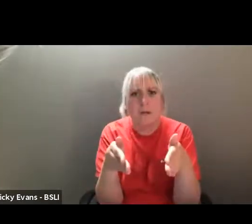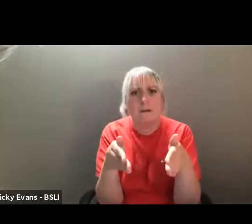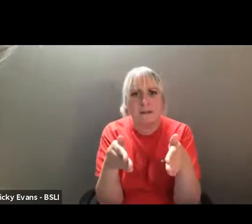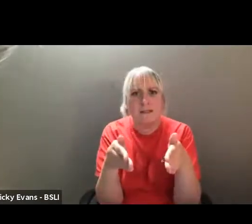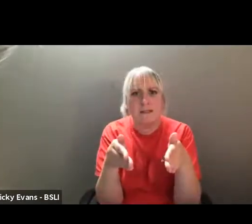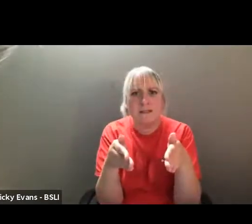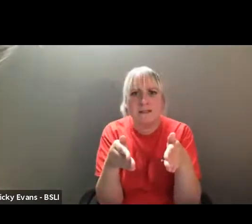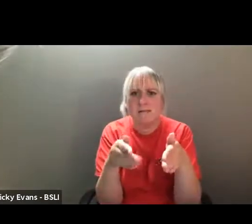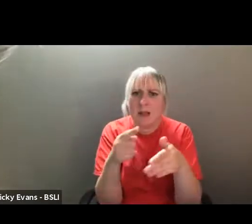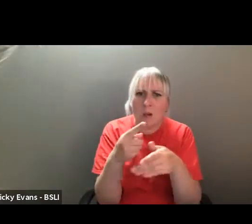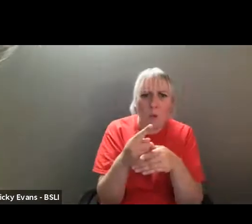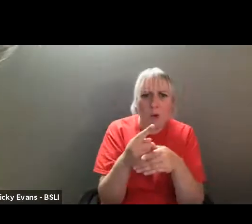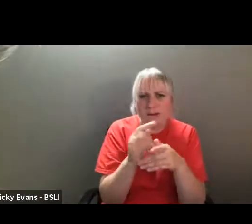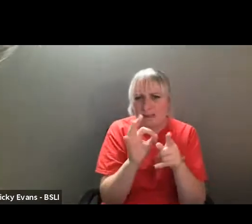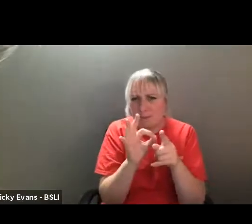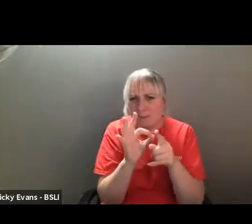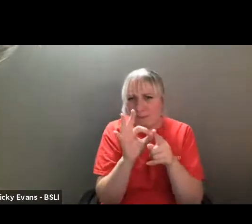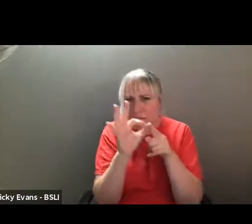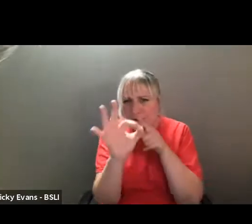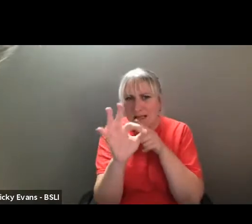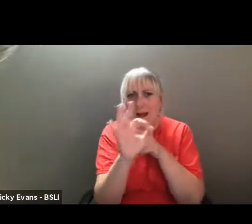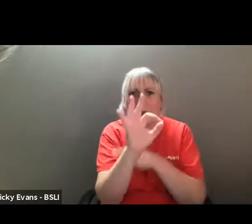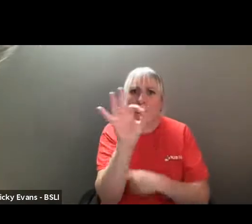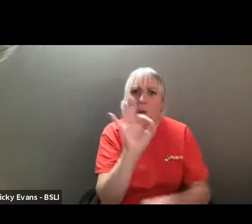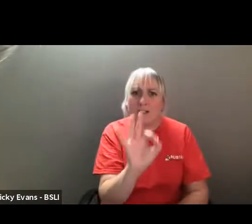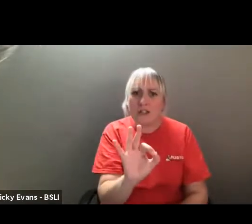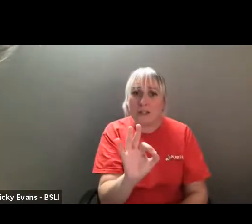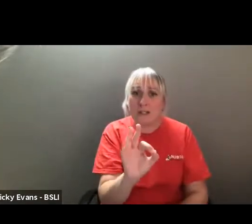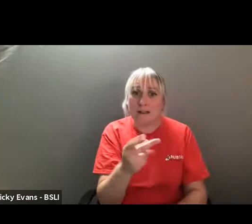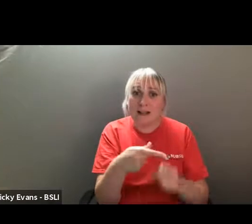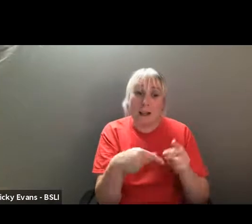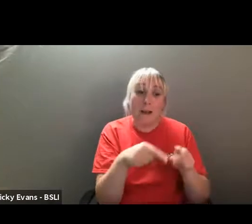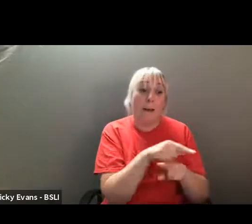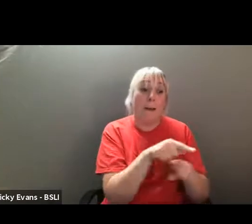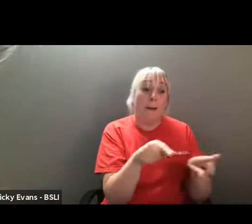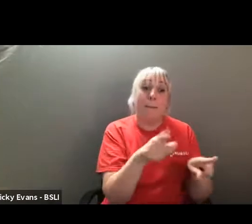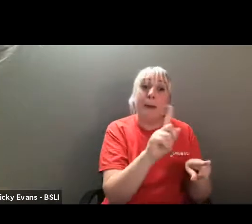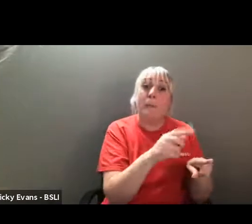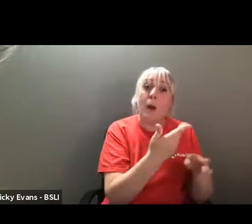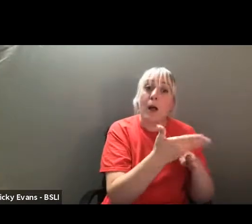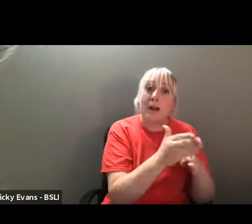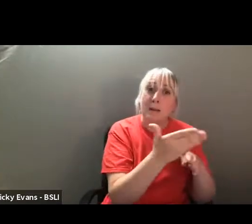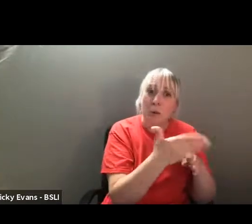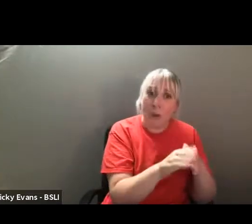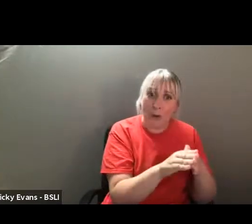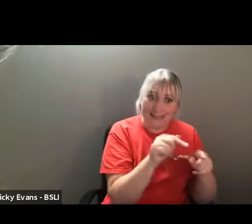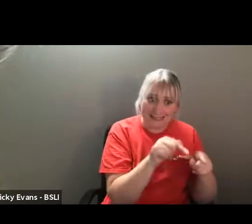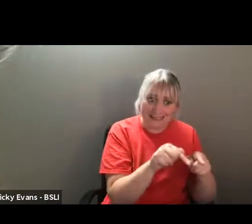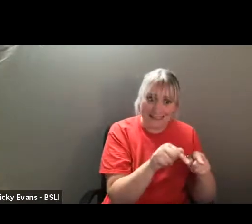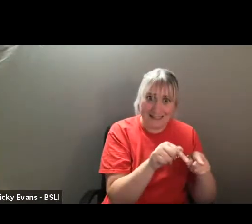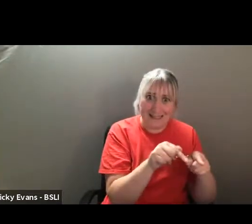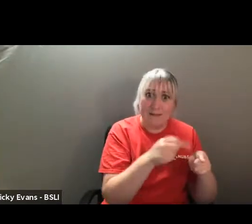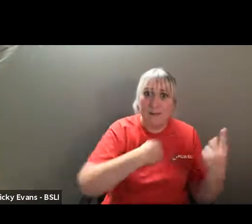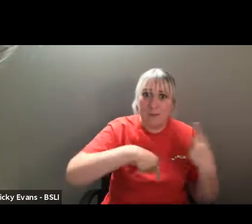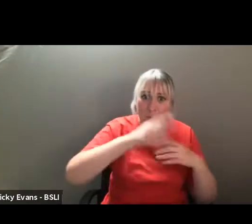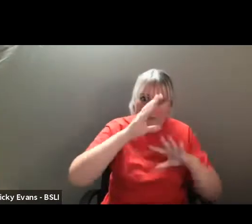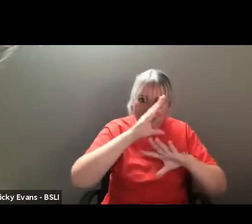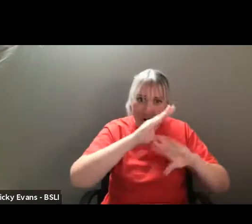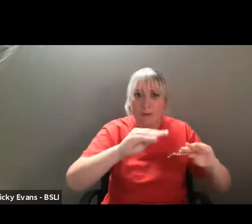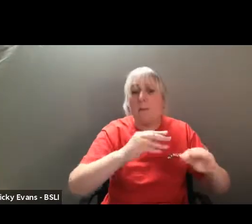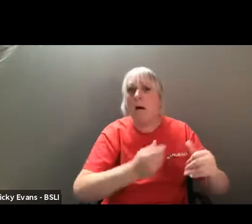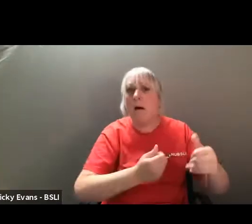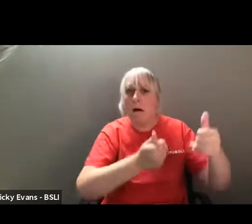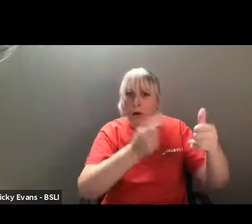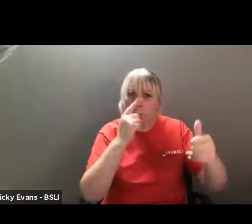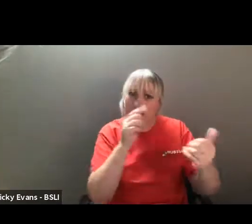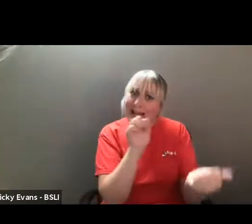niche question, which is, if you take people who are on unemployment benefits and you tell them, hey, you can keep receiving